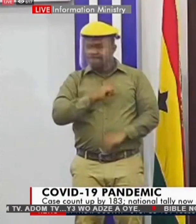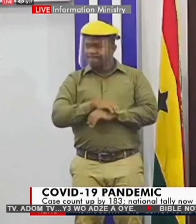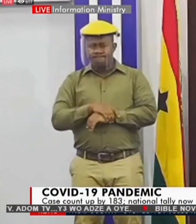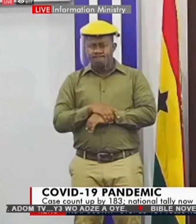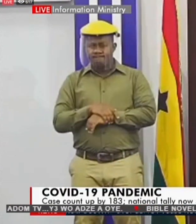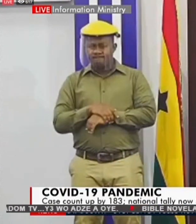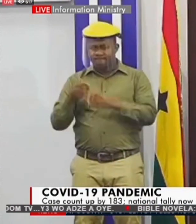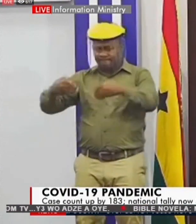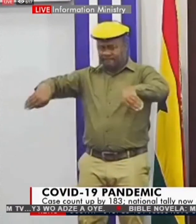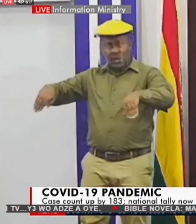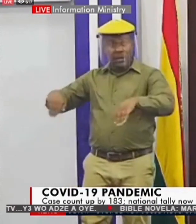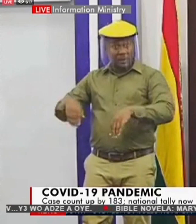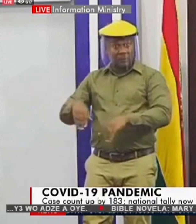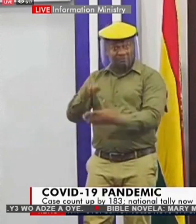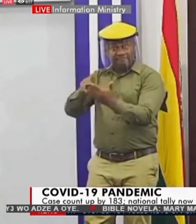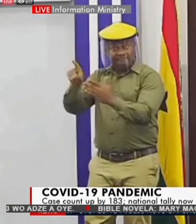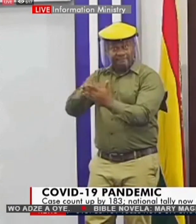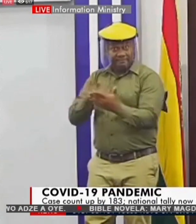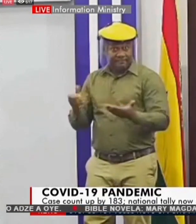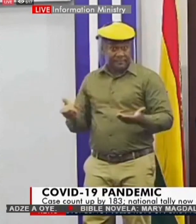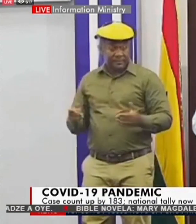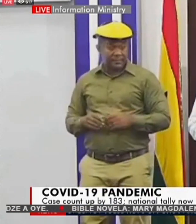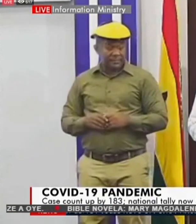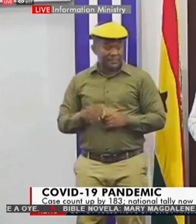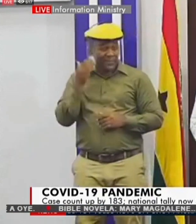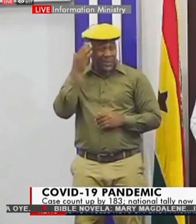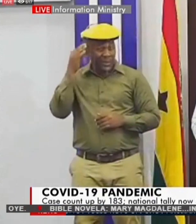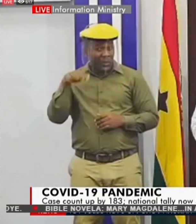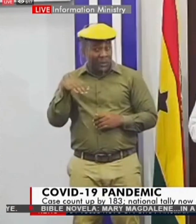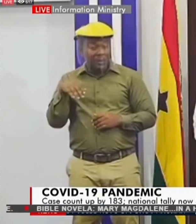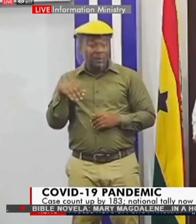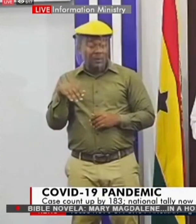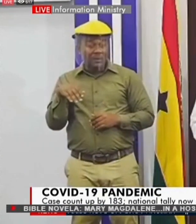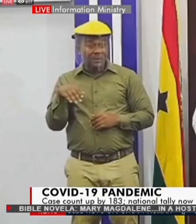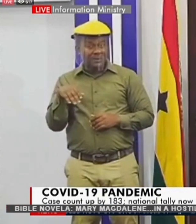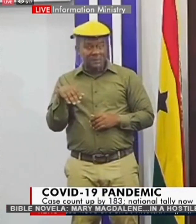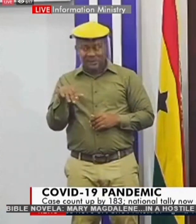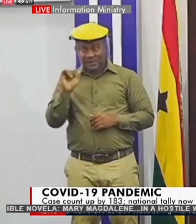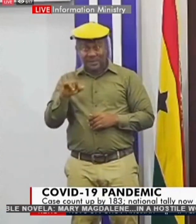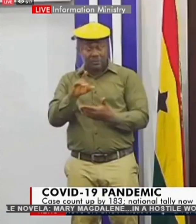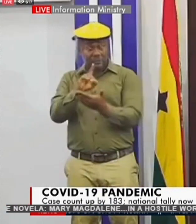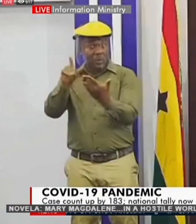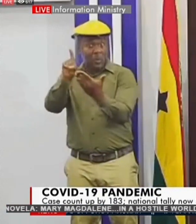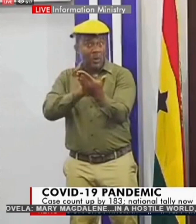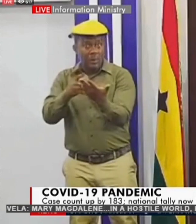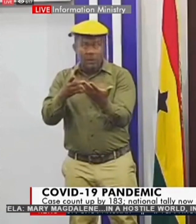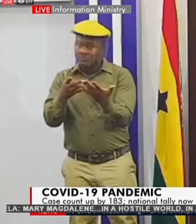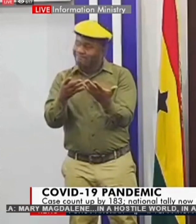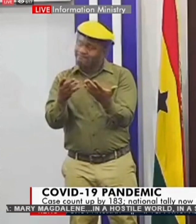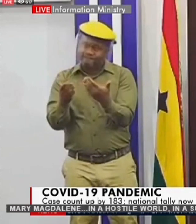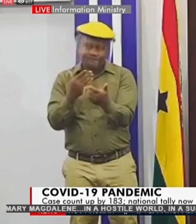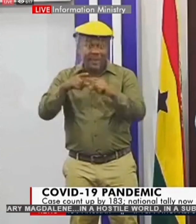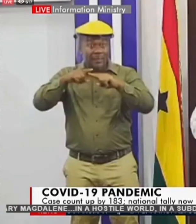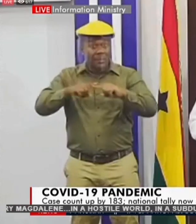may stigmatize them. So in general, stigma can apply to everyone, depending on your society,